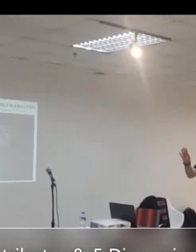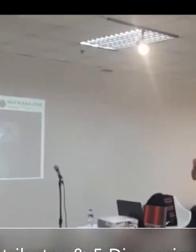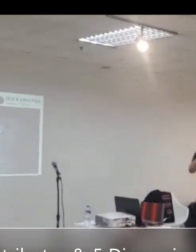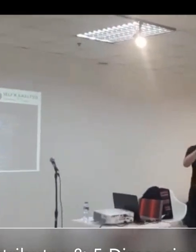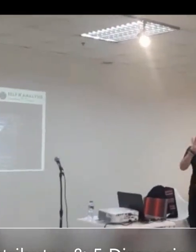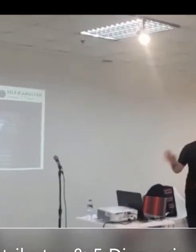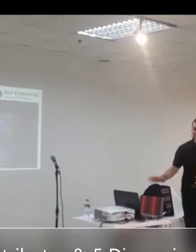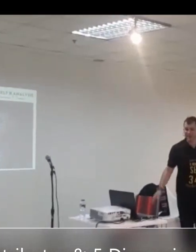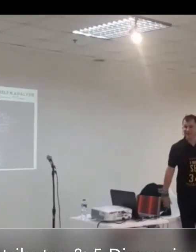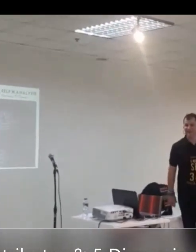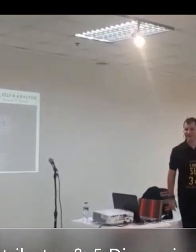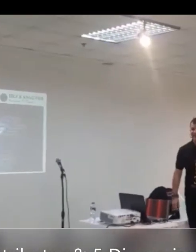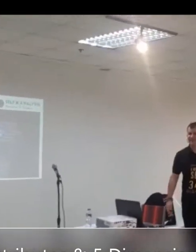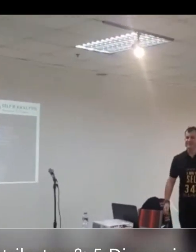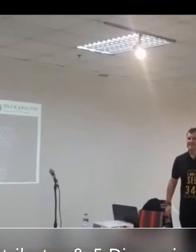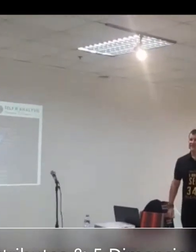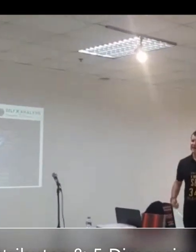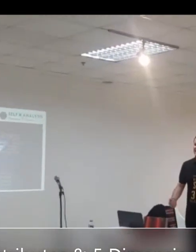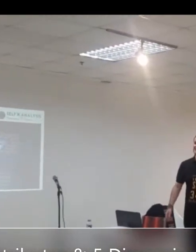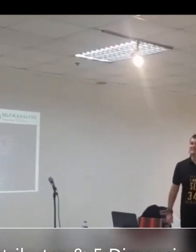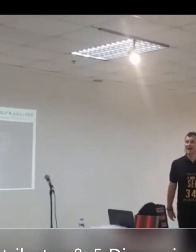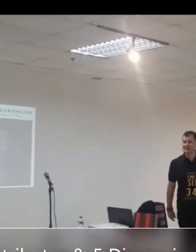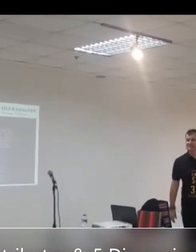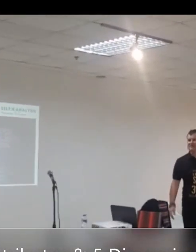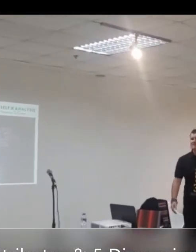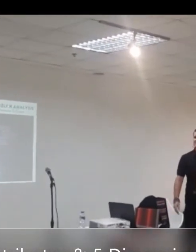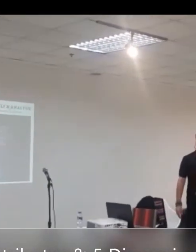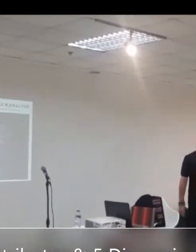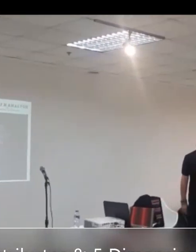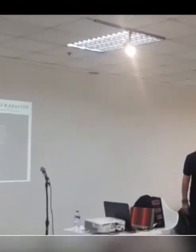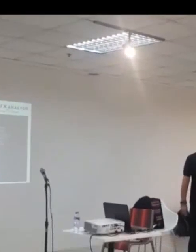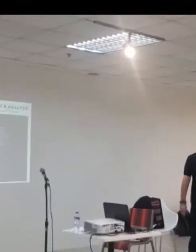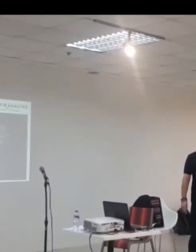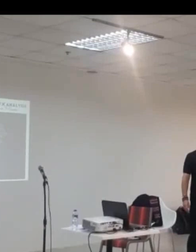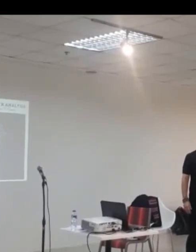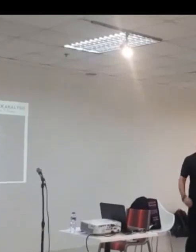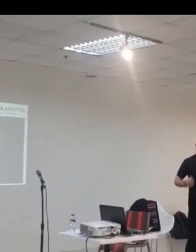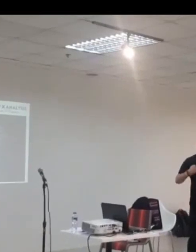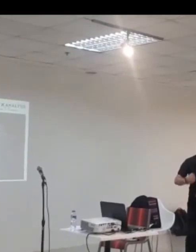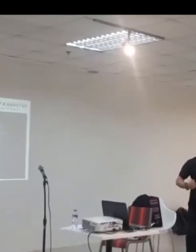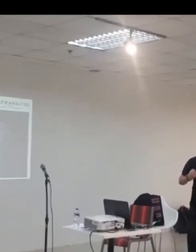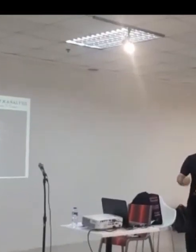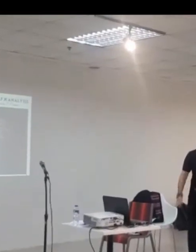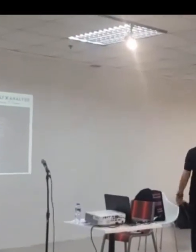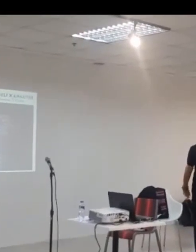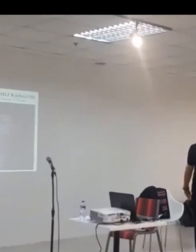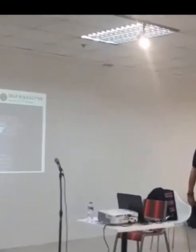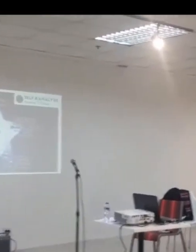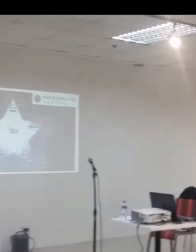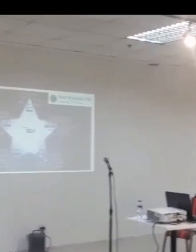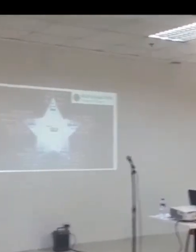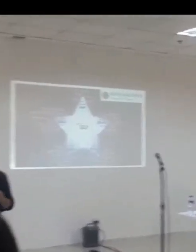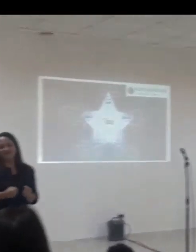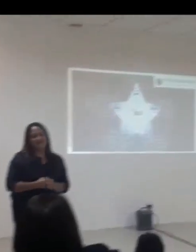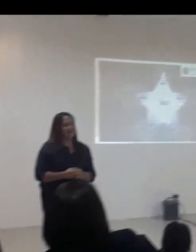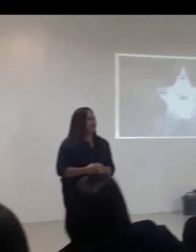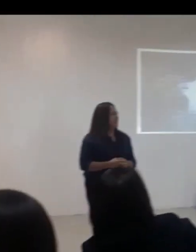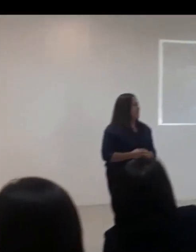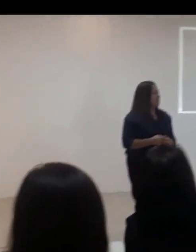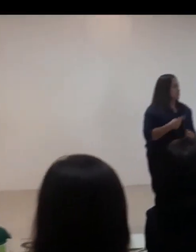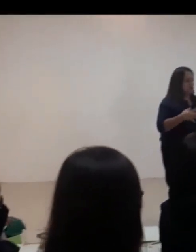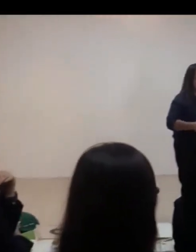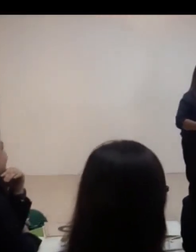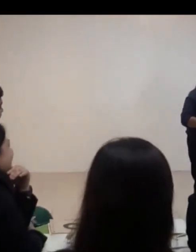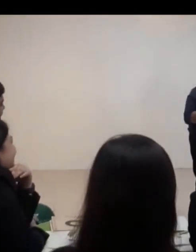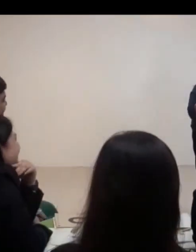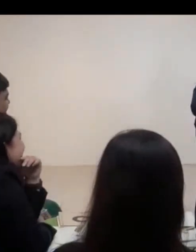I don't smoke, I don't drink, I exercise, I do running, even if